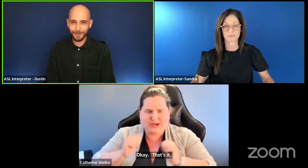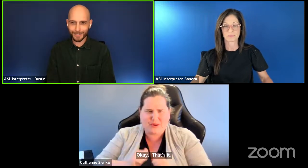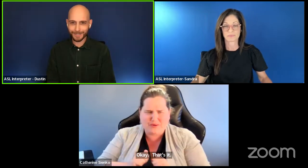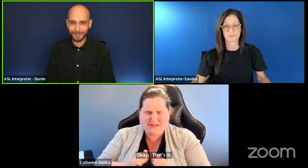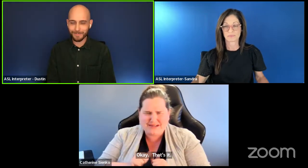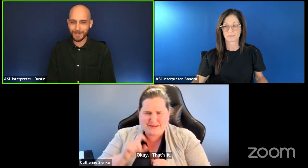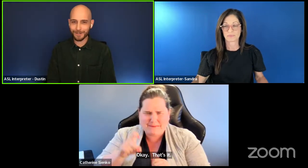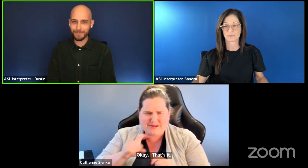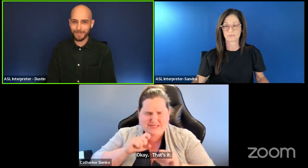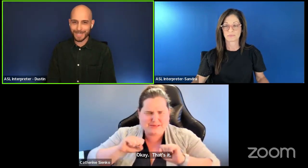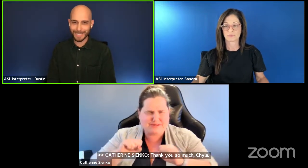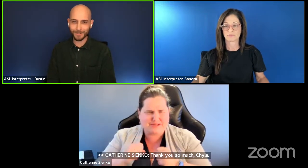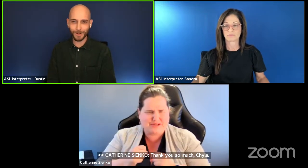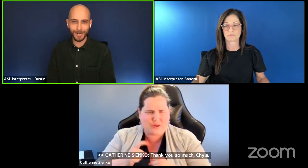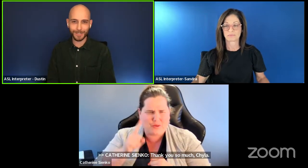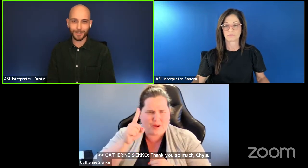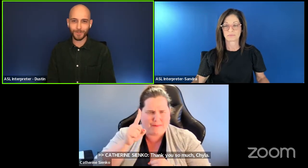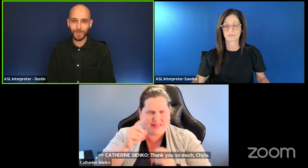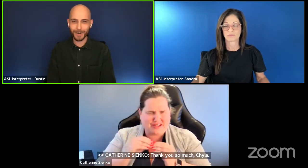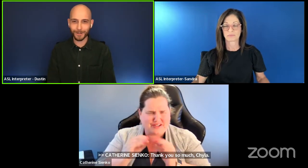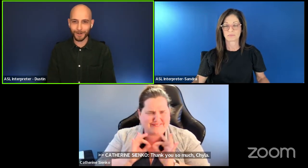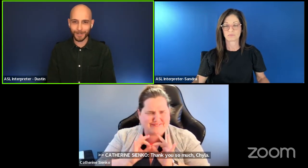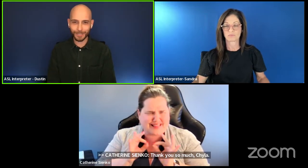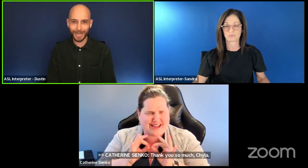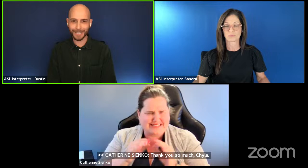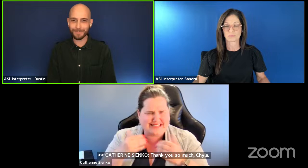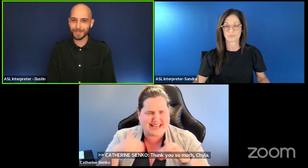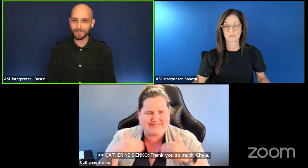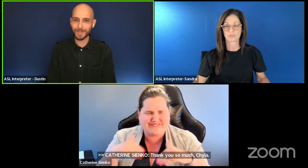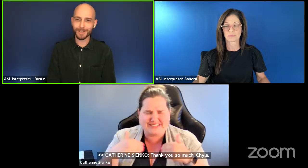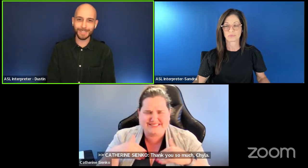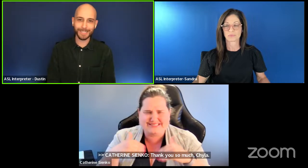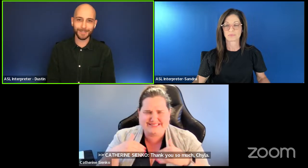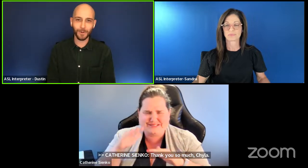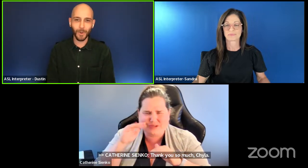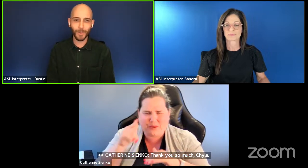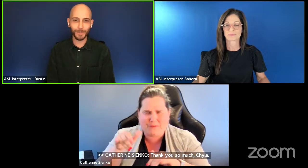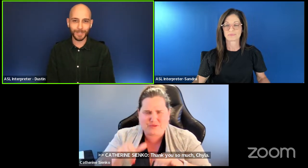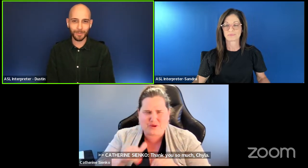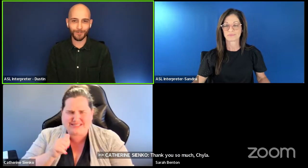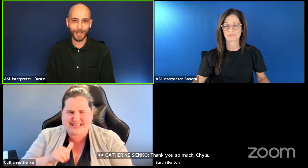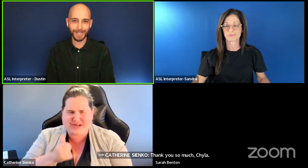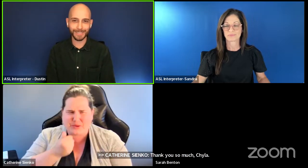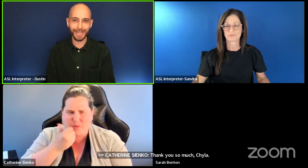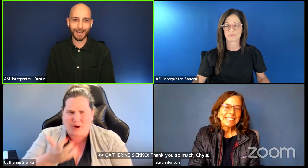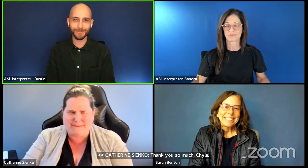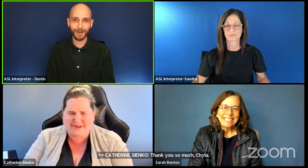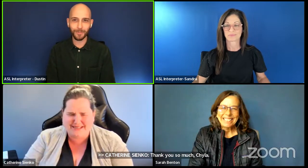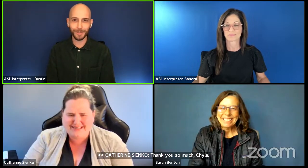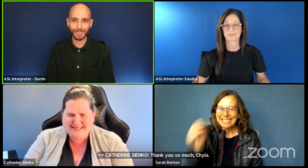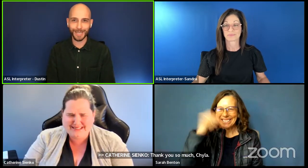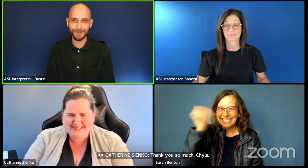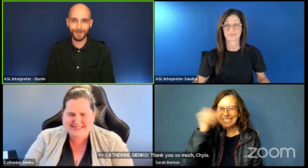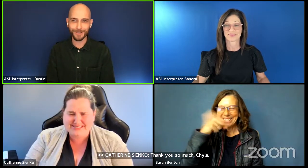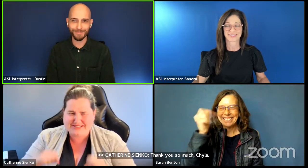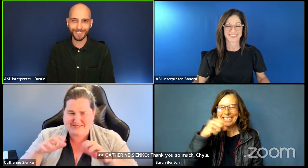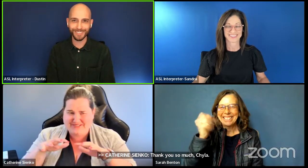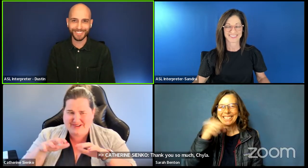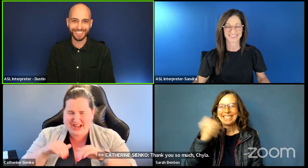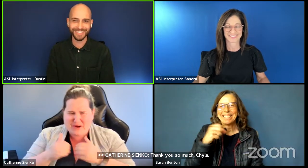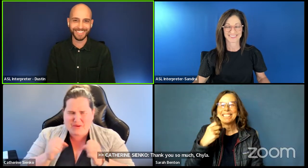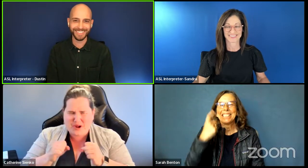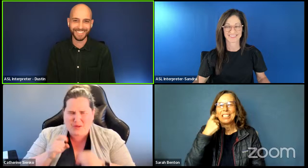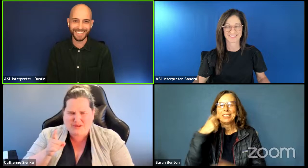I noticed Commissioner Benton is wearing a sweater or a jacket. It must be nice and cold up in Flagstaff. I hope you're staying